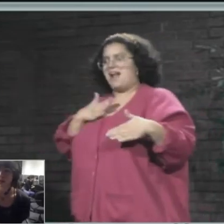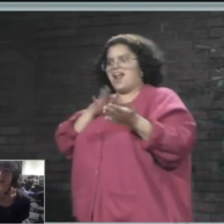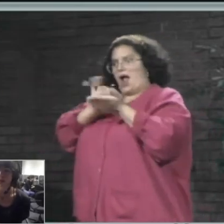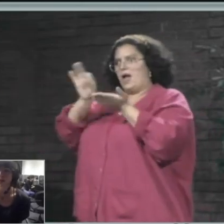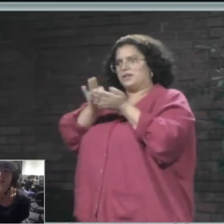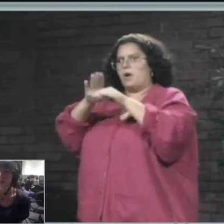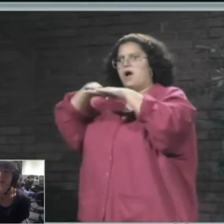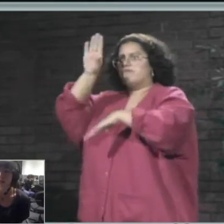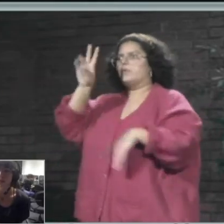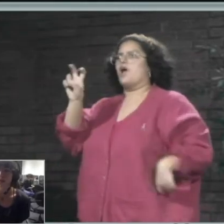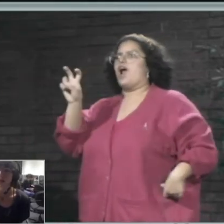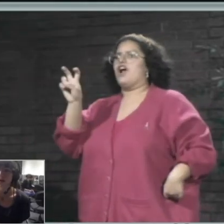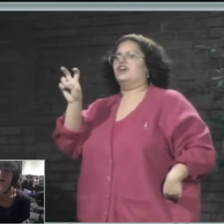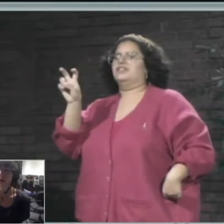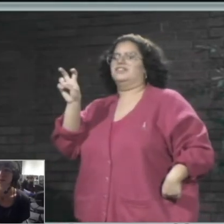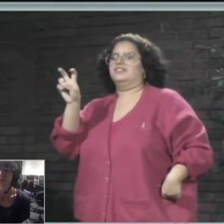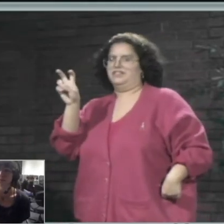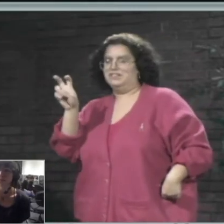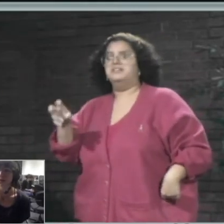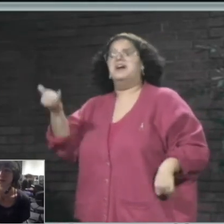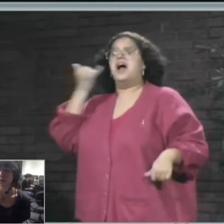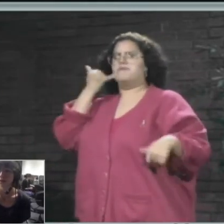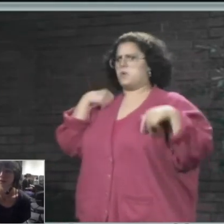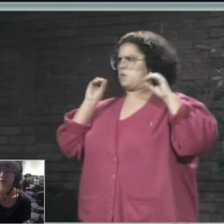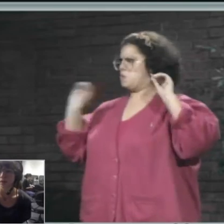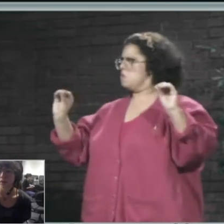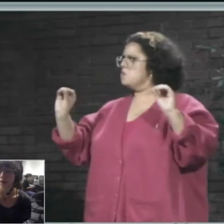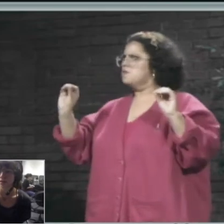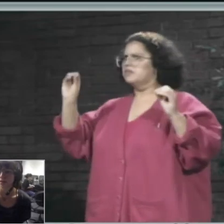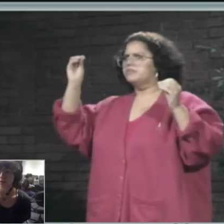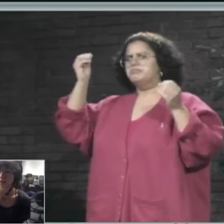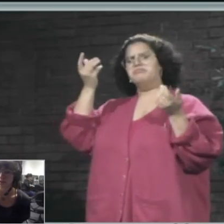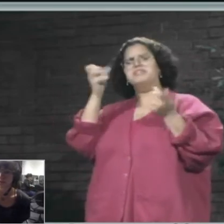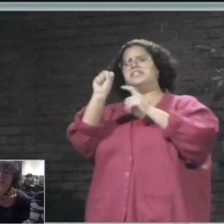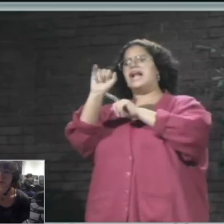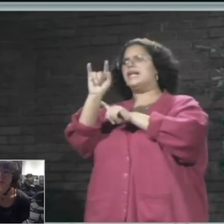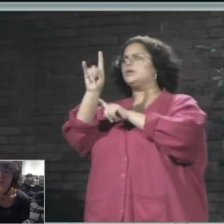other symptoms, but your blood cell count might still be above 200.